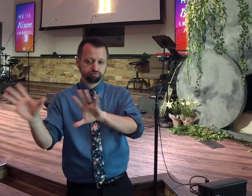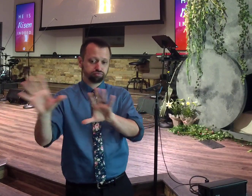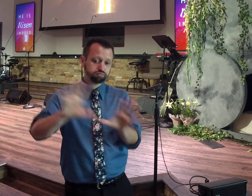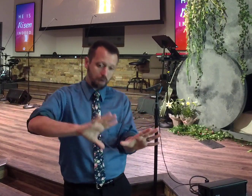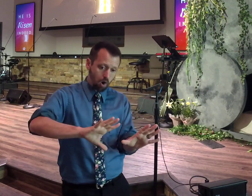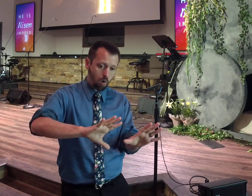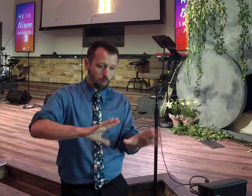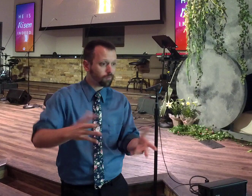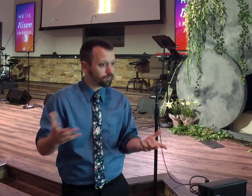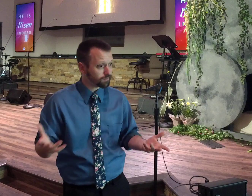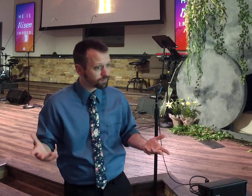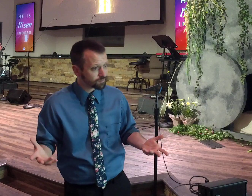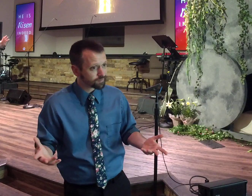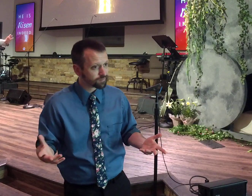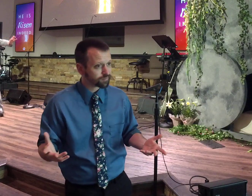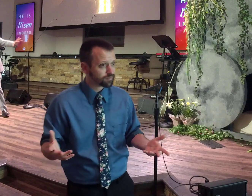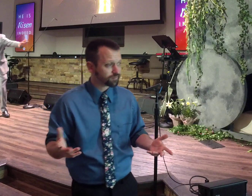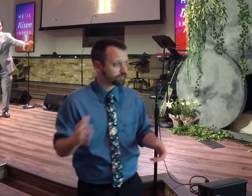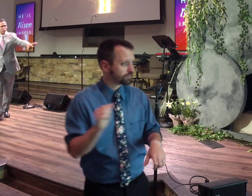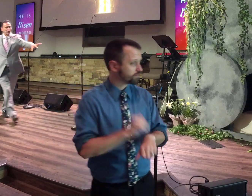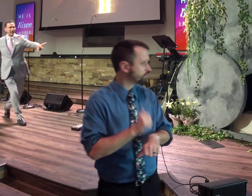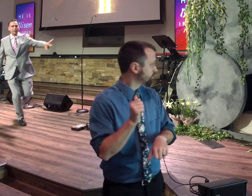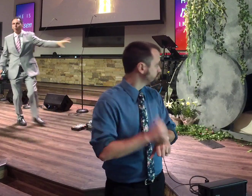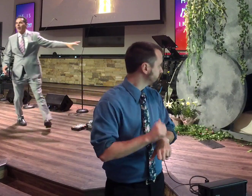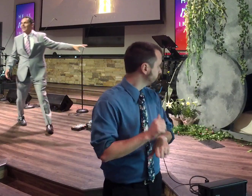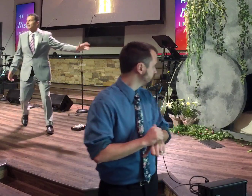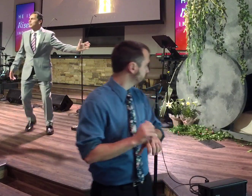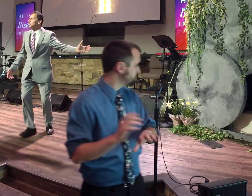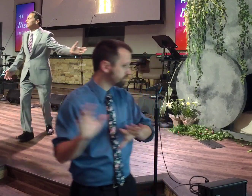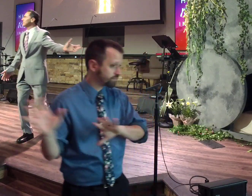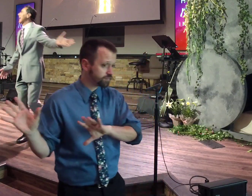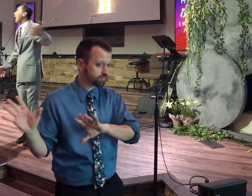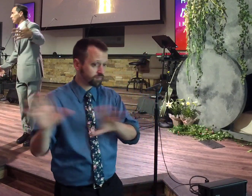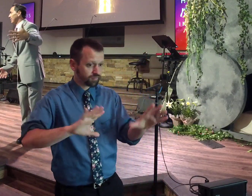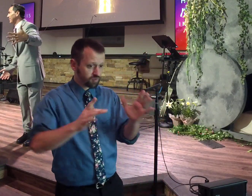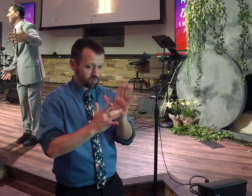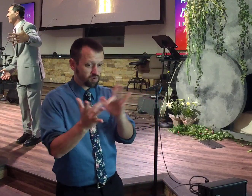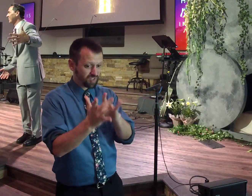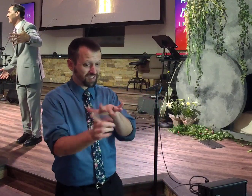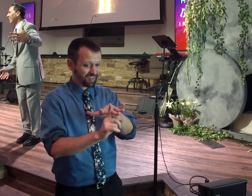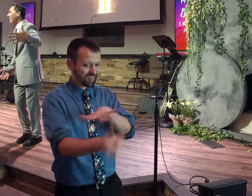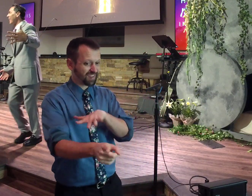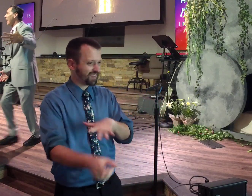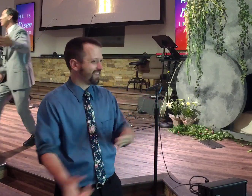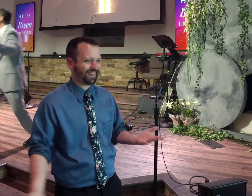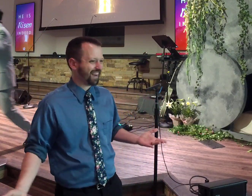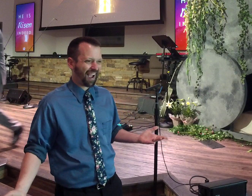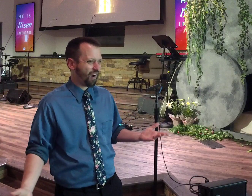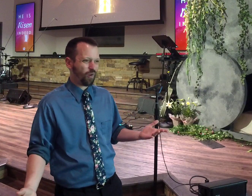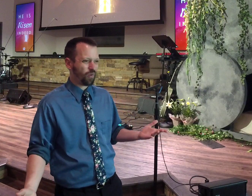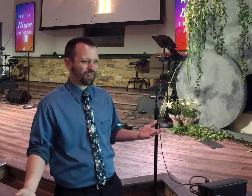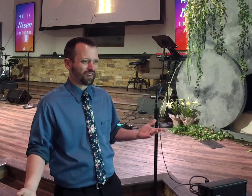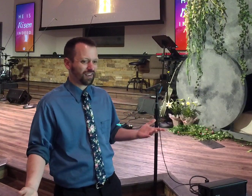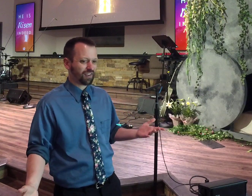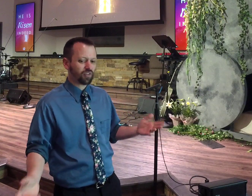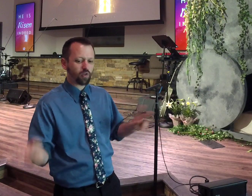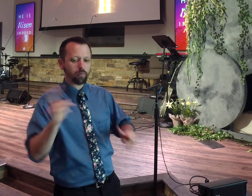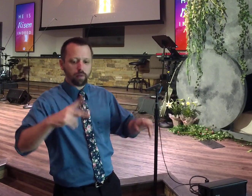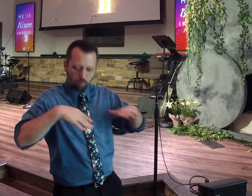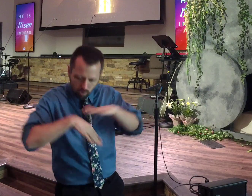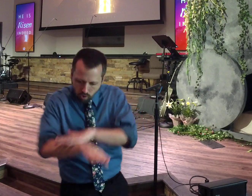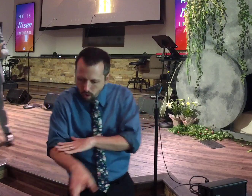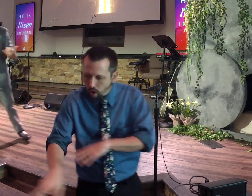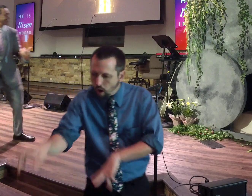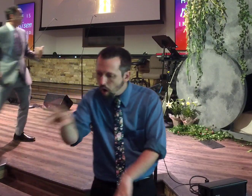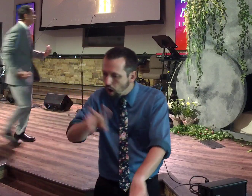way. And by the way, that stone was not rolled out of the way to let Jesus out. It was to let other people in,